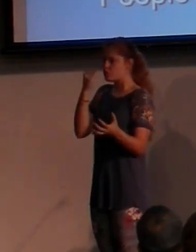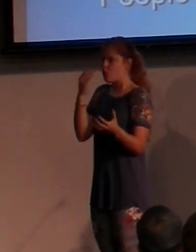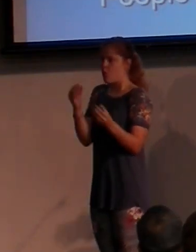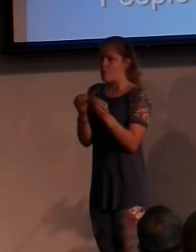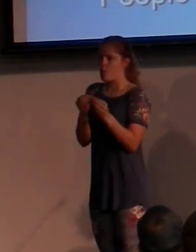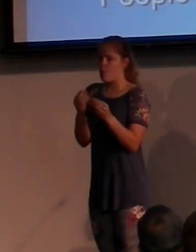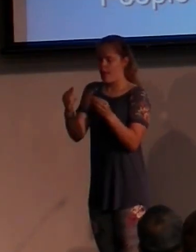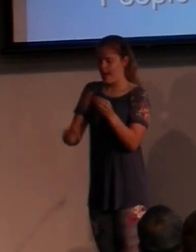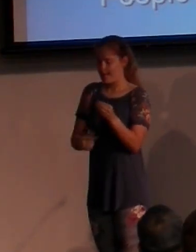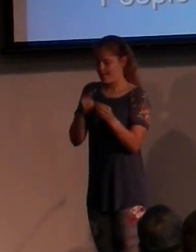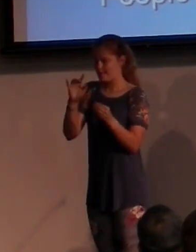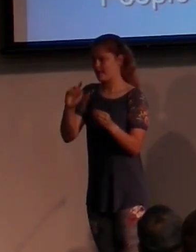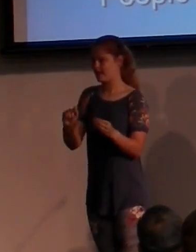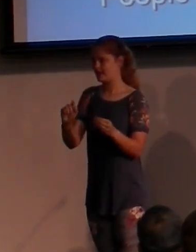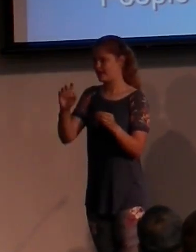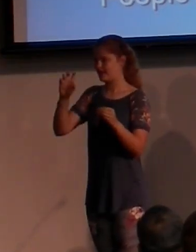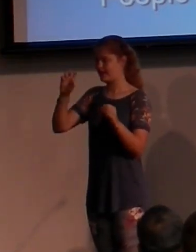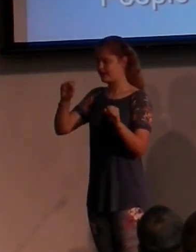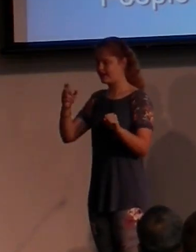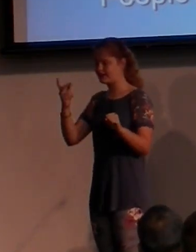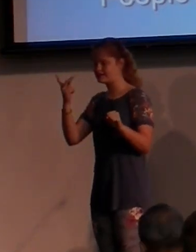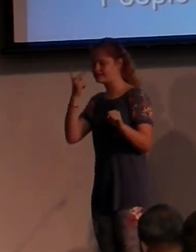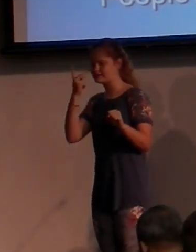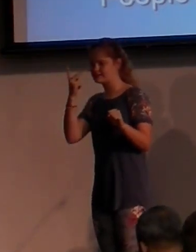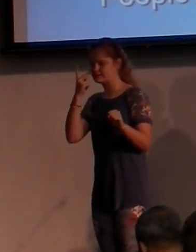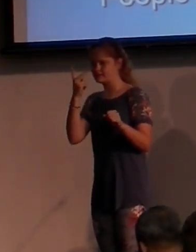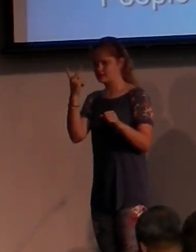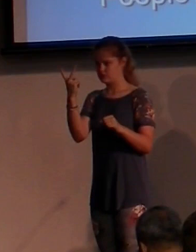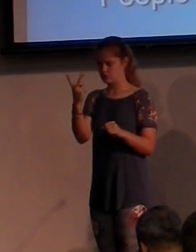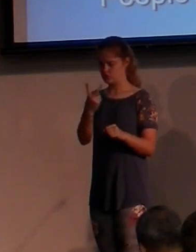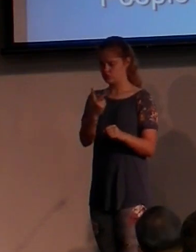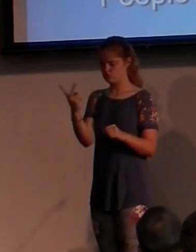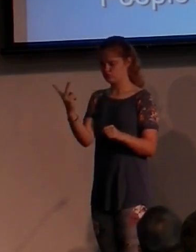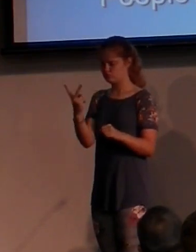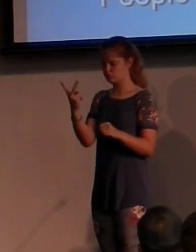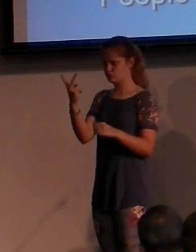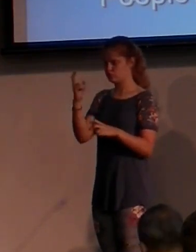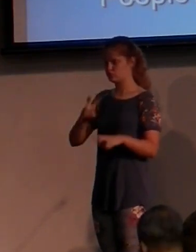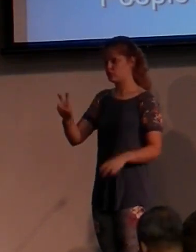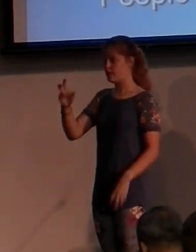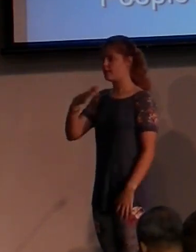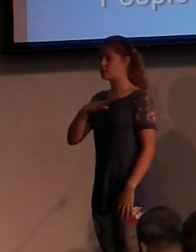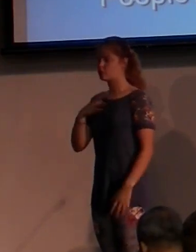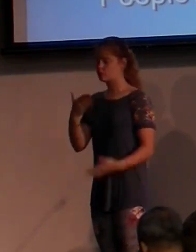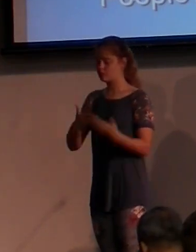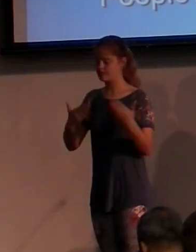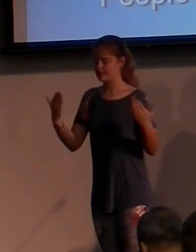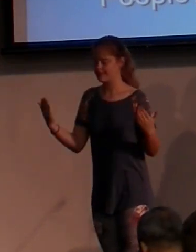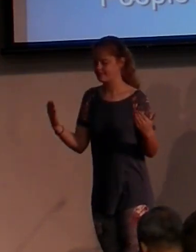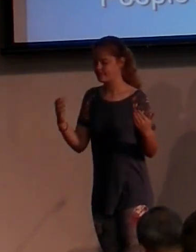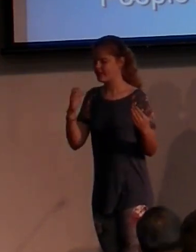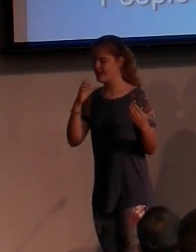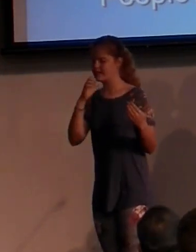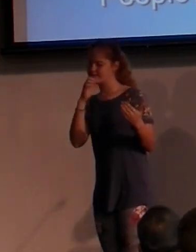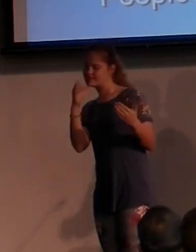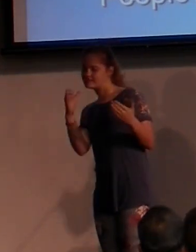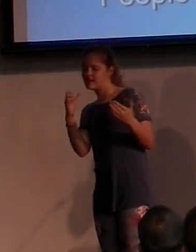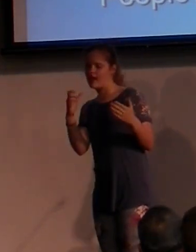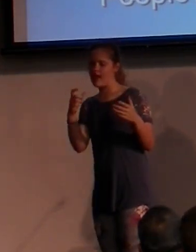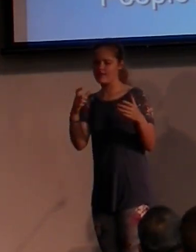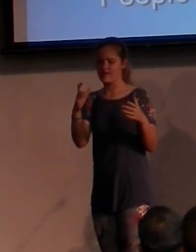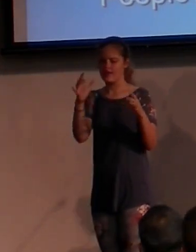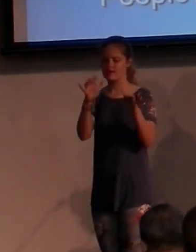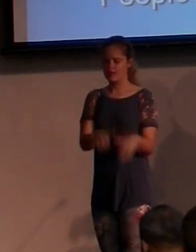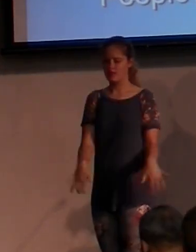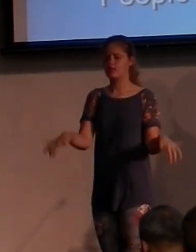is, you can see kind of what took place on these 2 trips. But the neat thing about disciple trips is it's not cookie cutter. We don't just do the